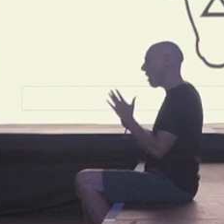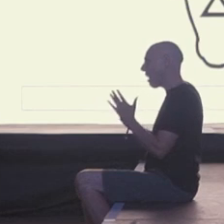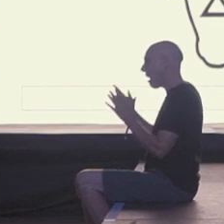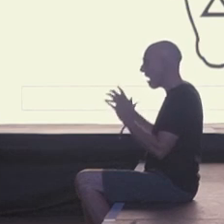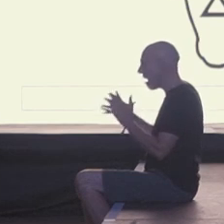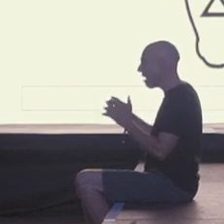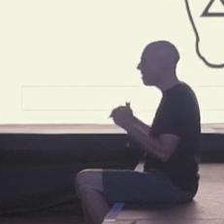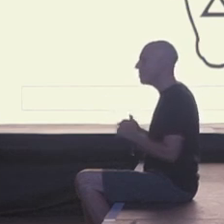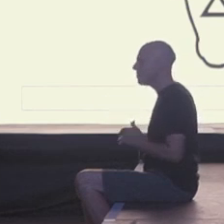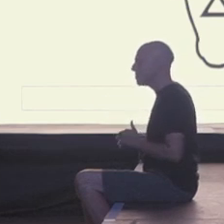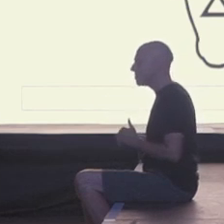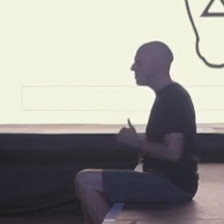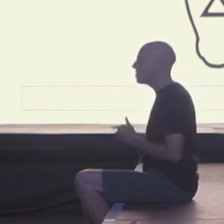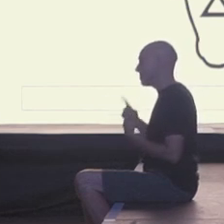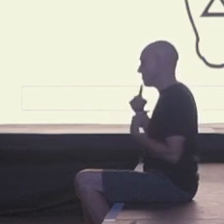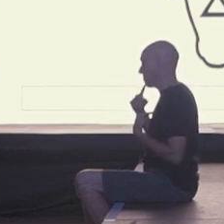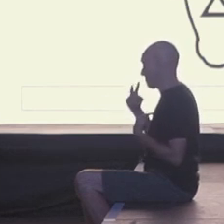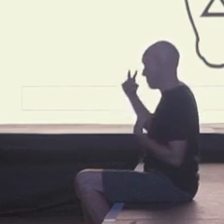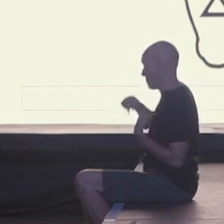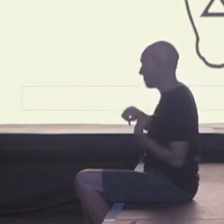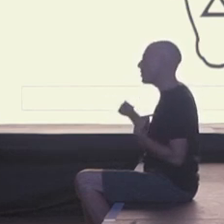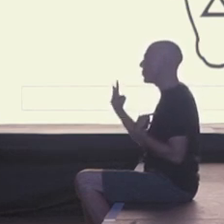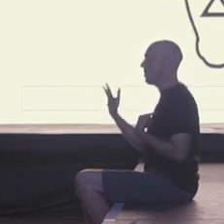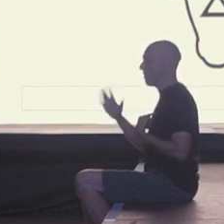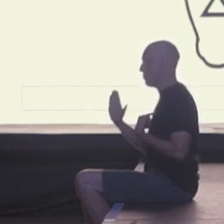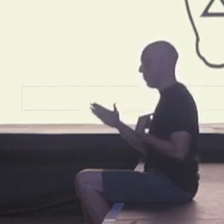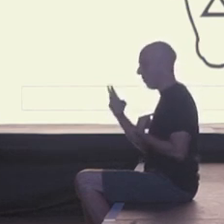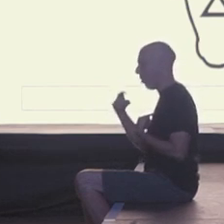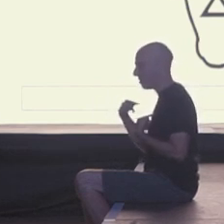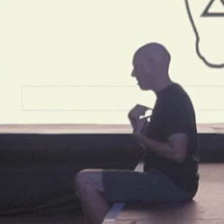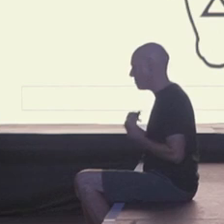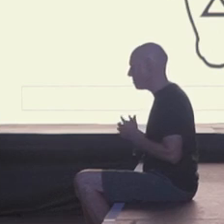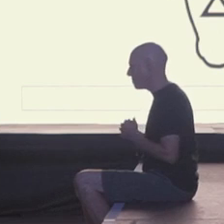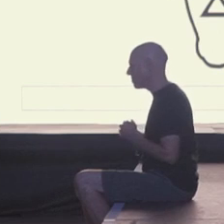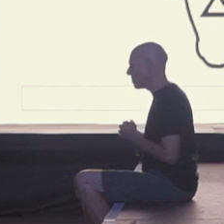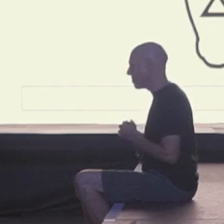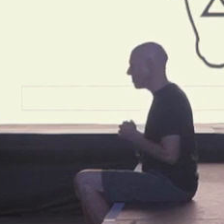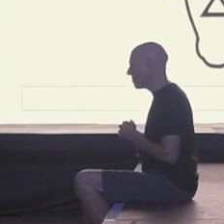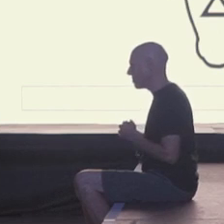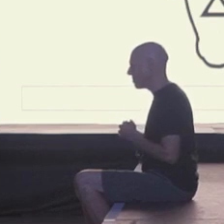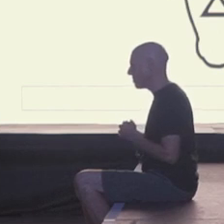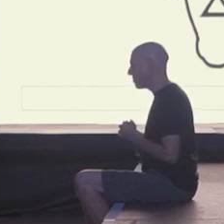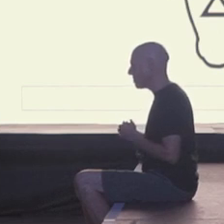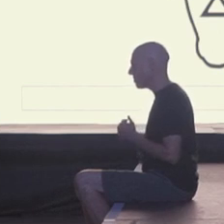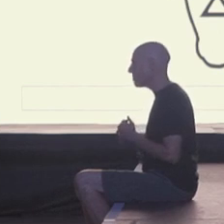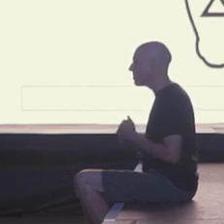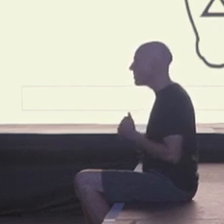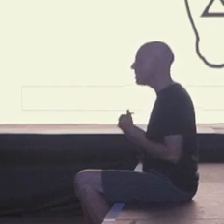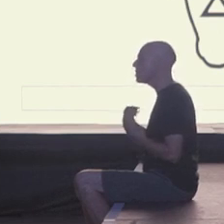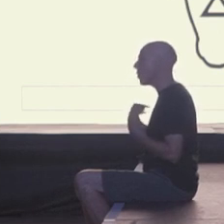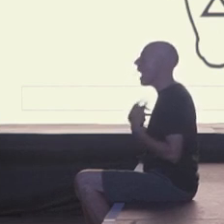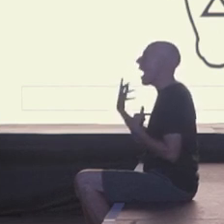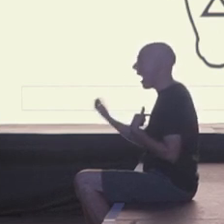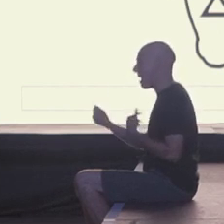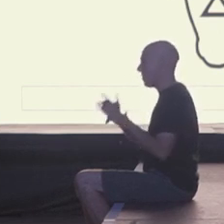Even though I may look at 25, I'm way beyond that right now. So I want to bring my professional skills, and so we will have a chat later